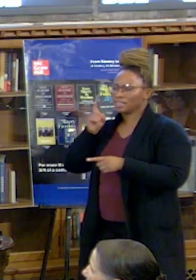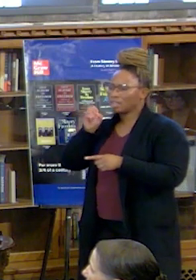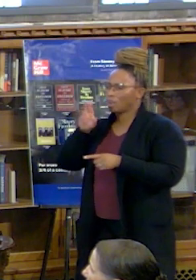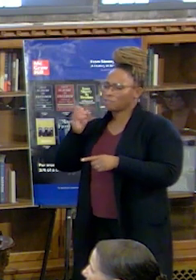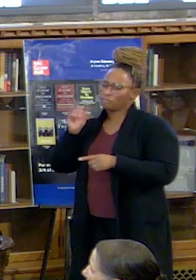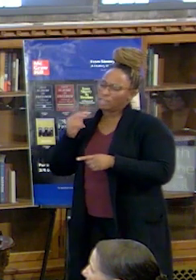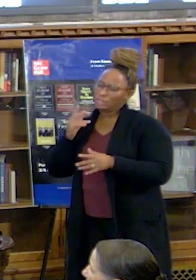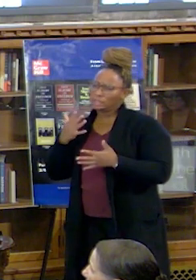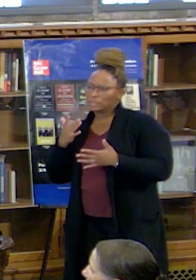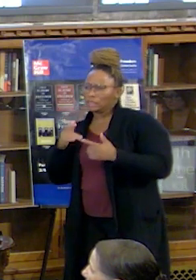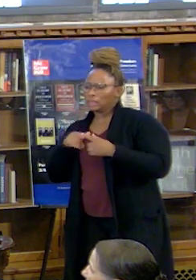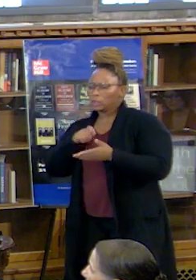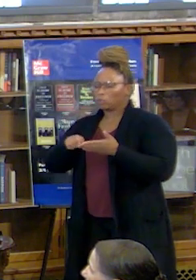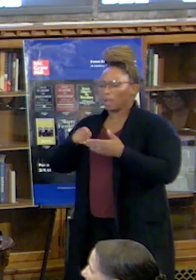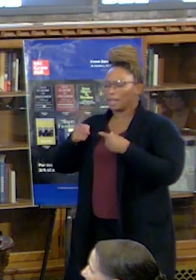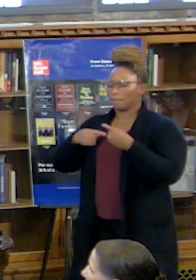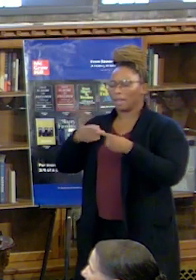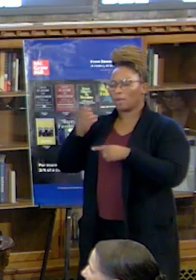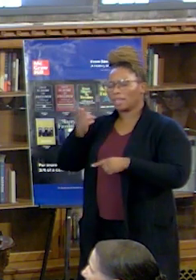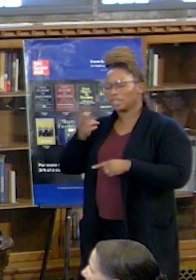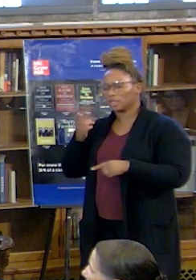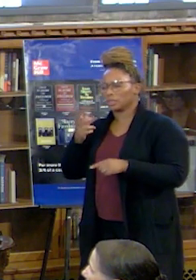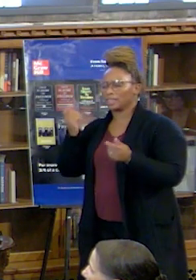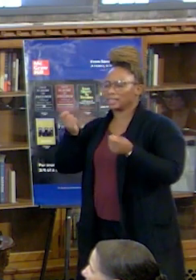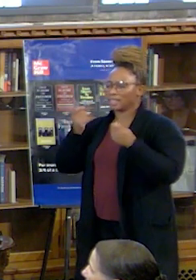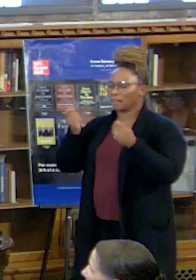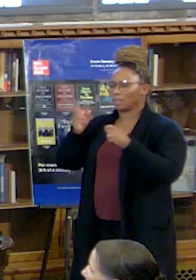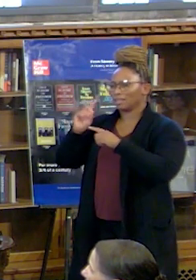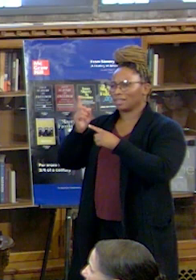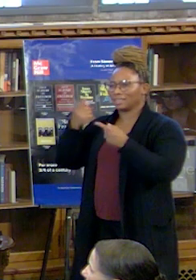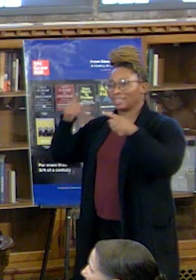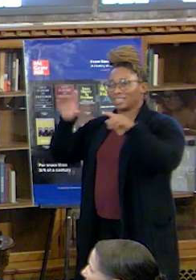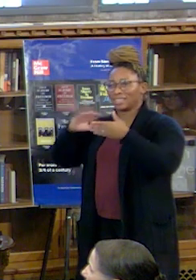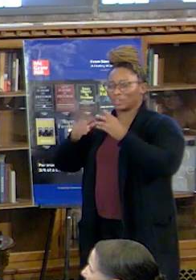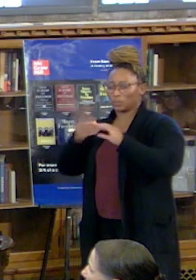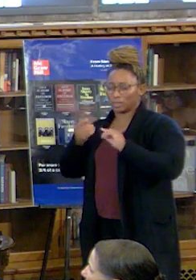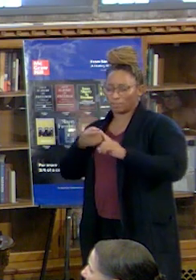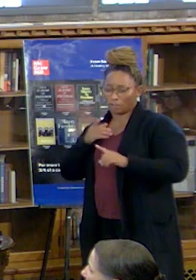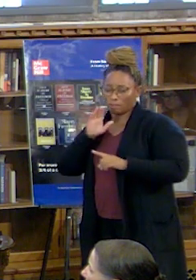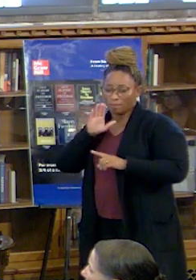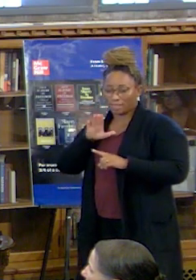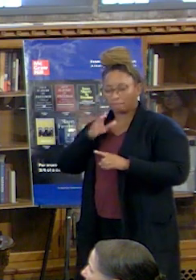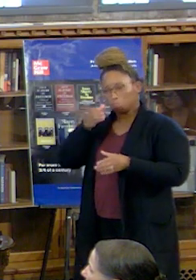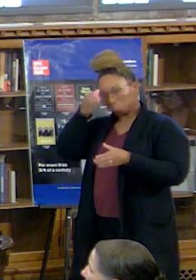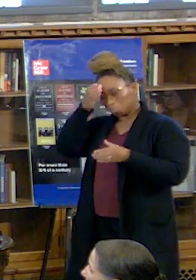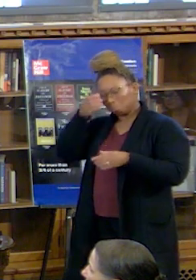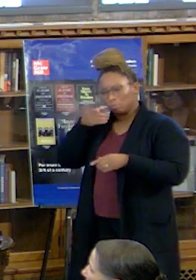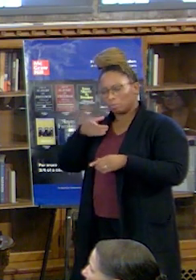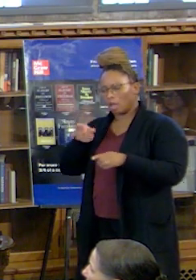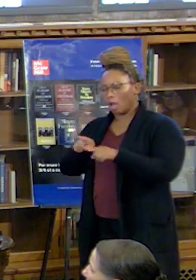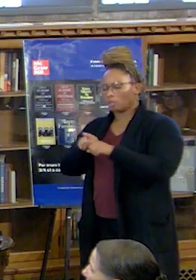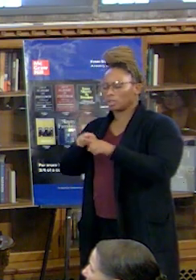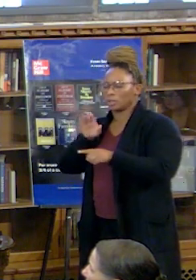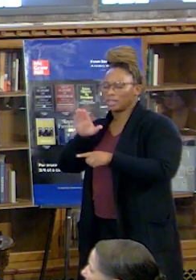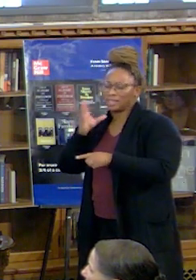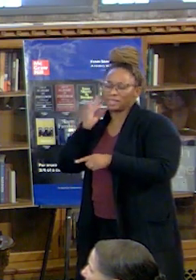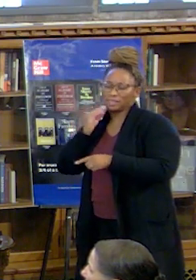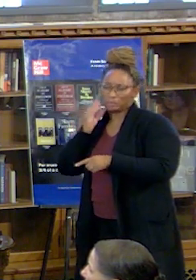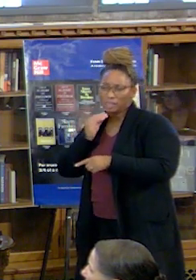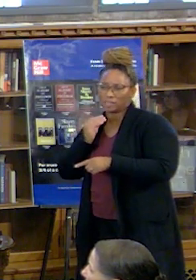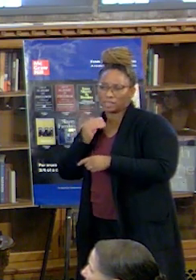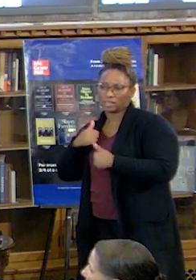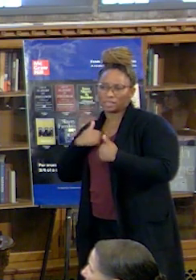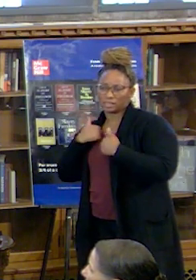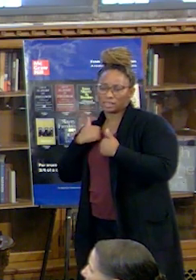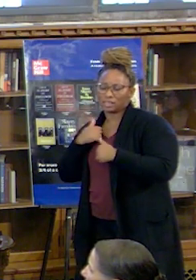celebrated American democracy as a success story derived not only from his Keen scholarship but also from his experience and